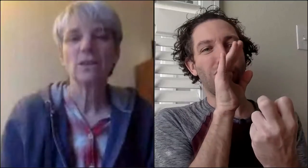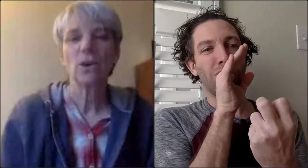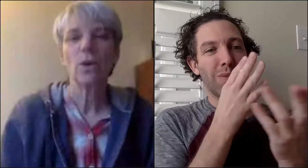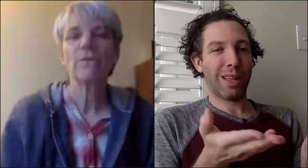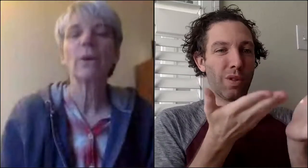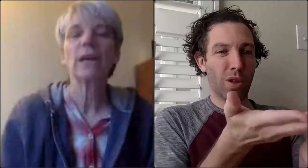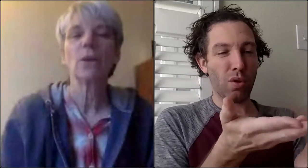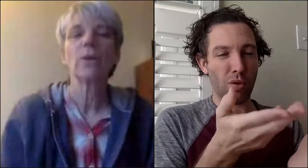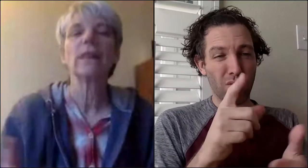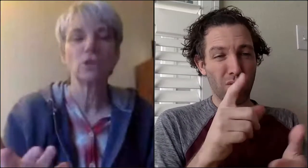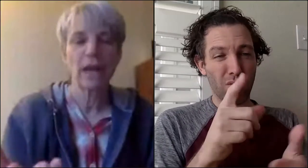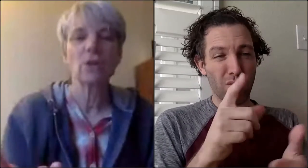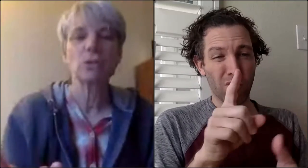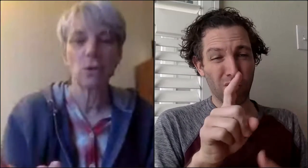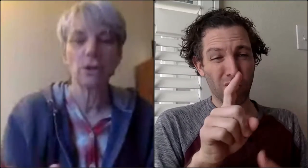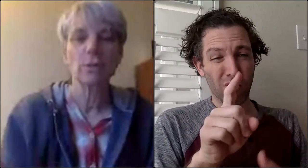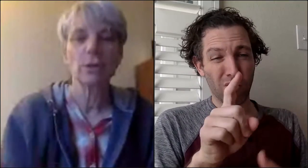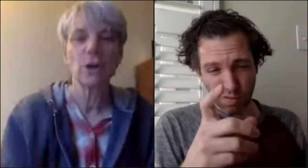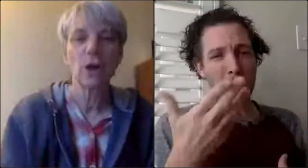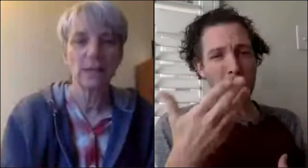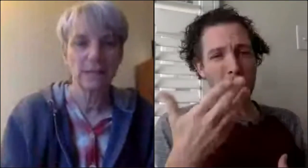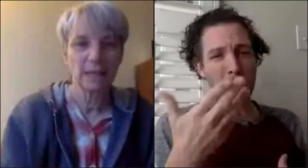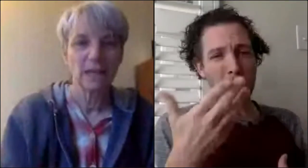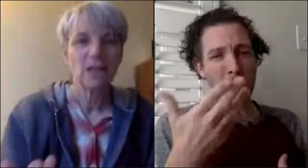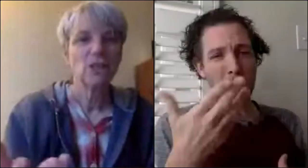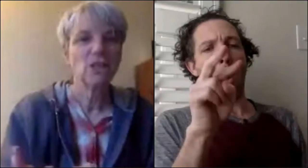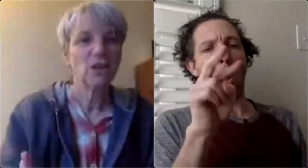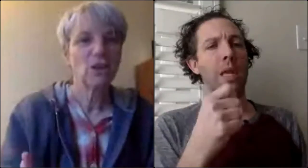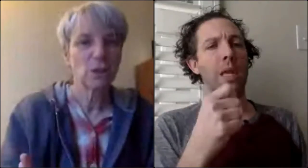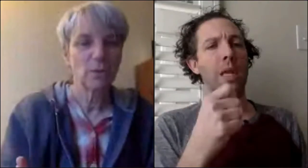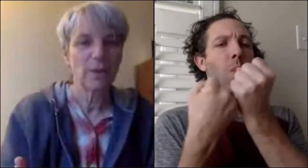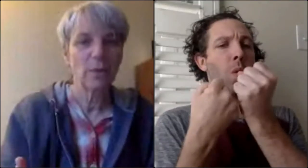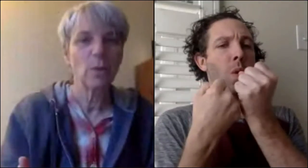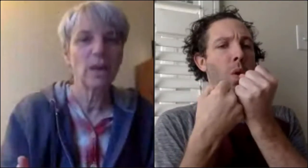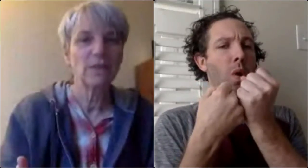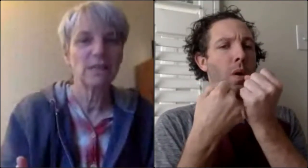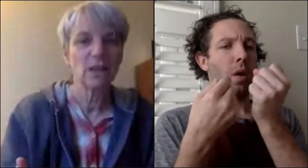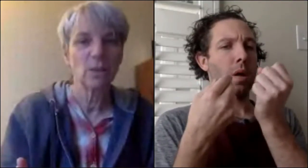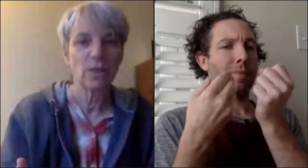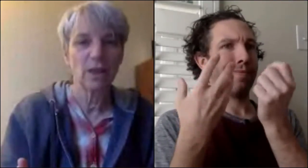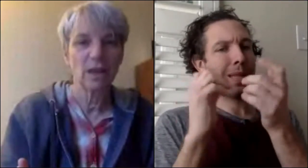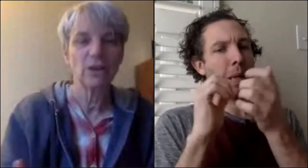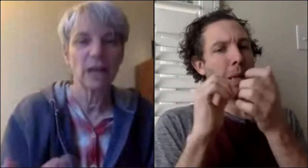So if I were here with like Treya, who's a local interpreter in Austin, she could interpret for me, and then we wouldn't have to deal with the internet